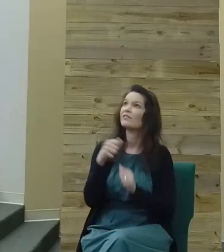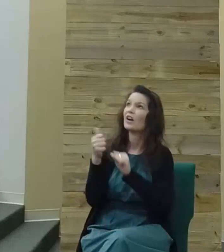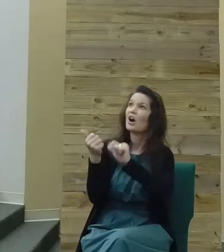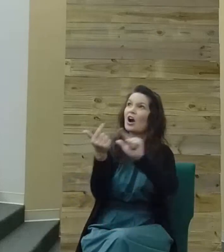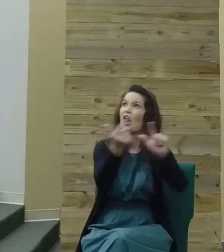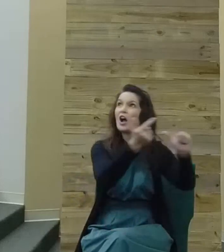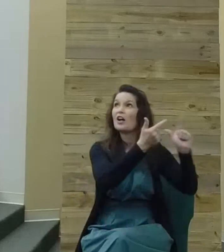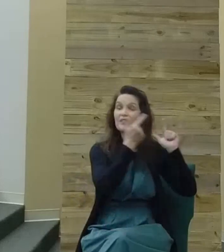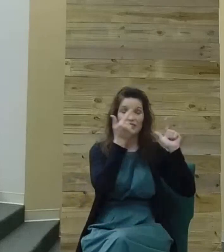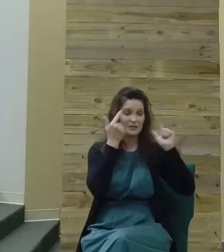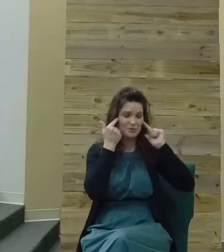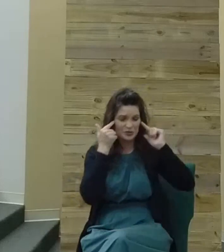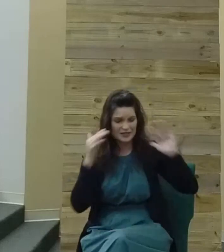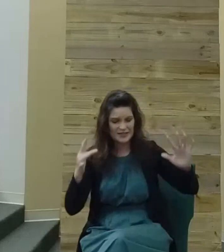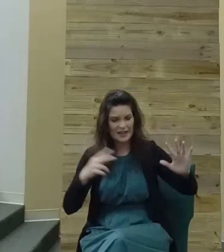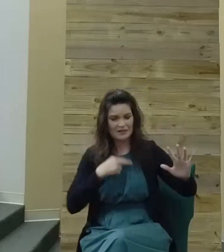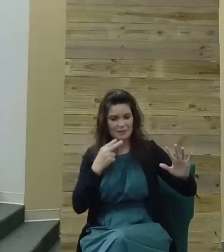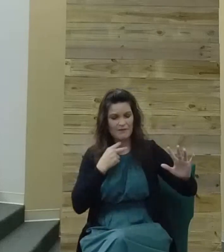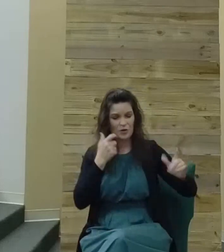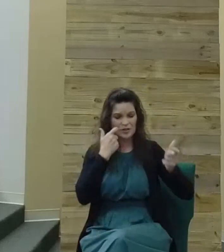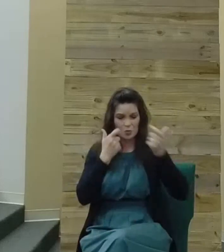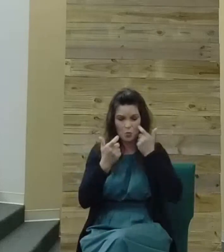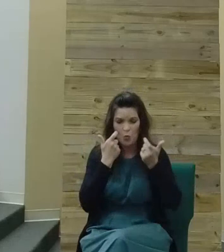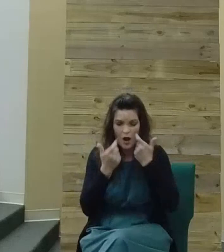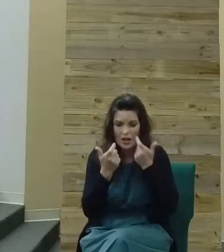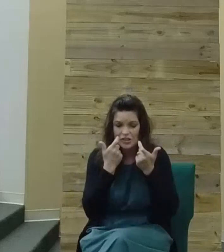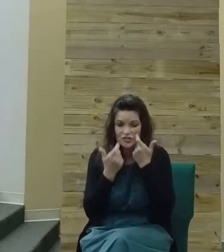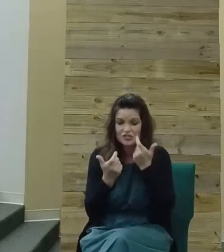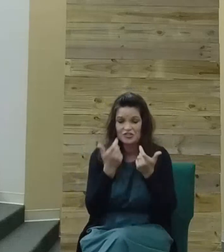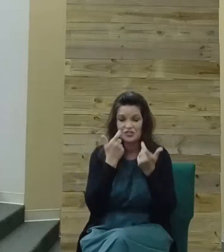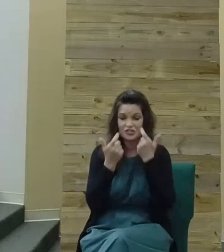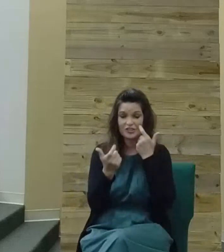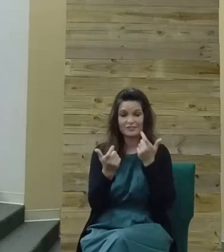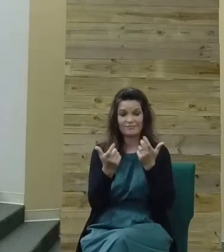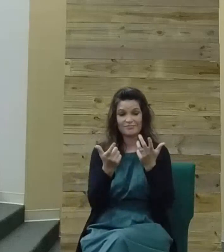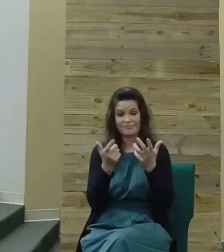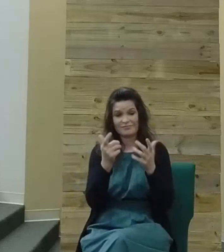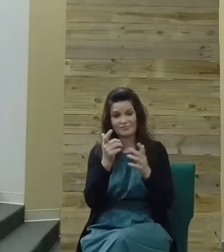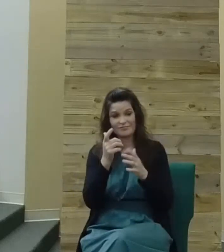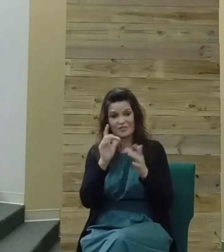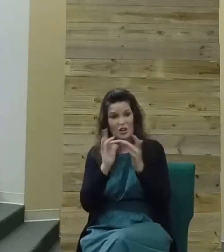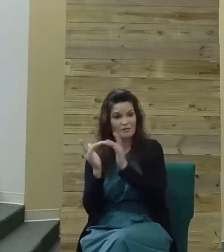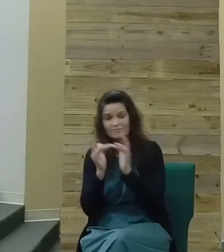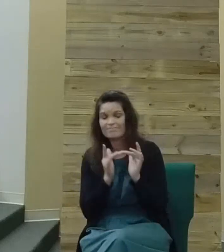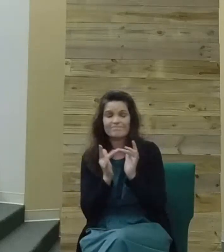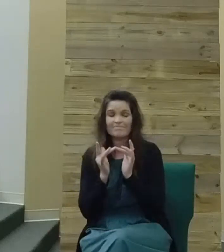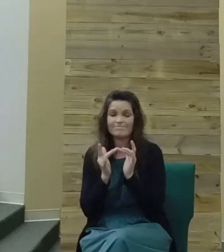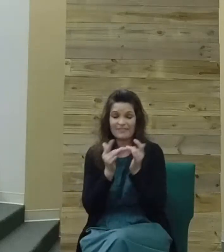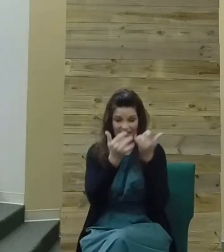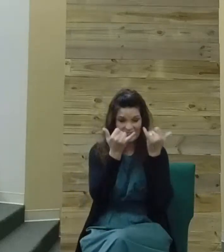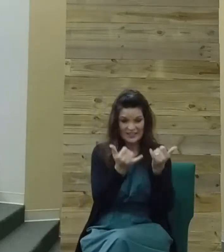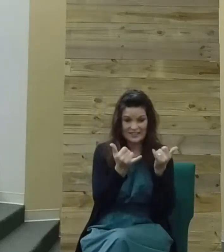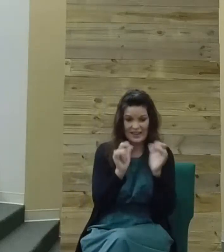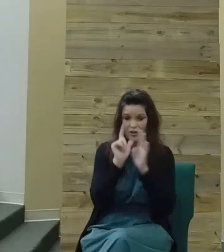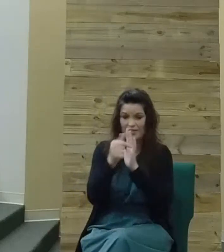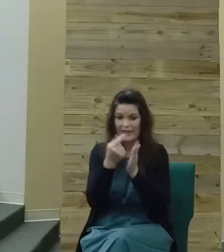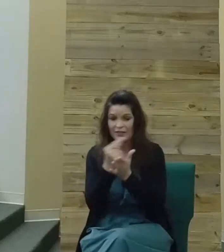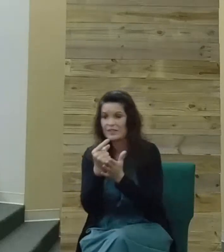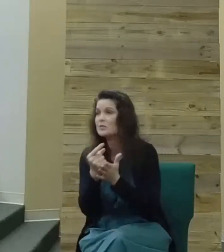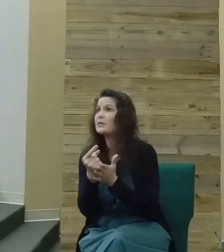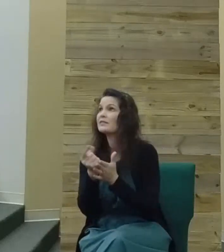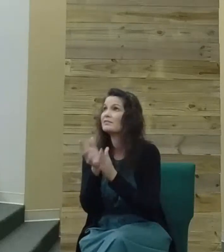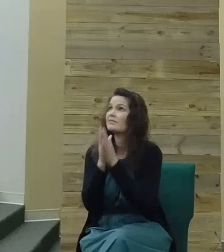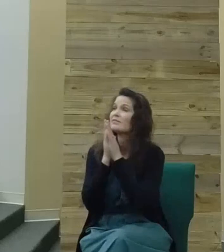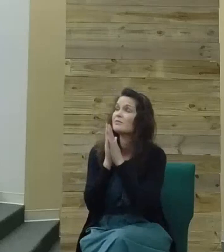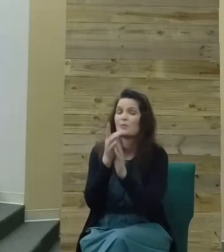for everyone in the sound of my voice, for those who are watching online, whether it's live today or maybe it's some day further in the week, God,